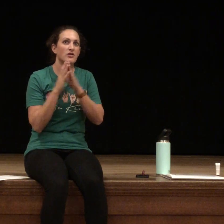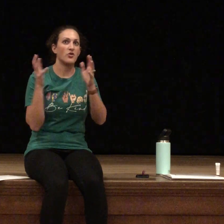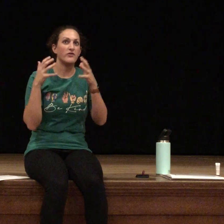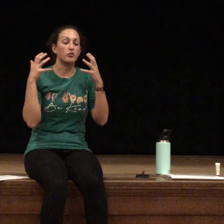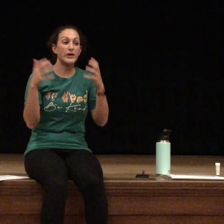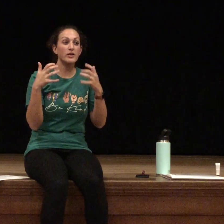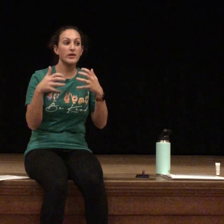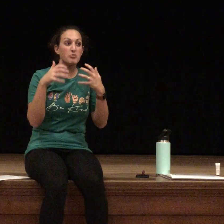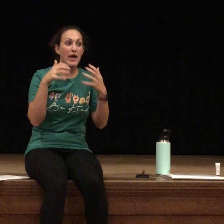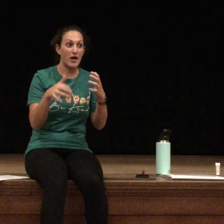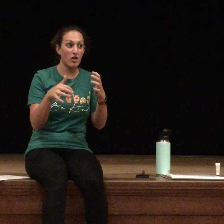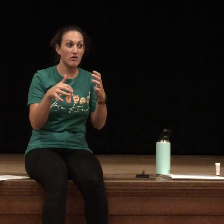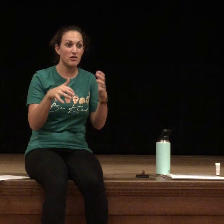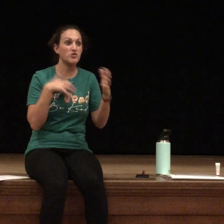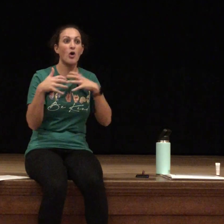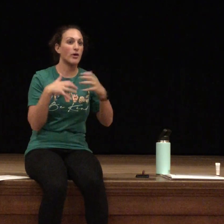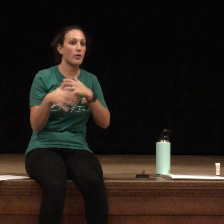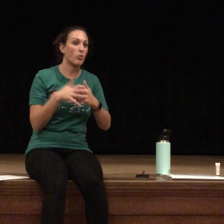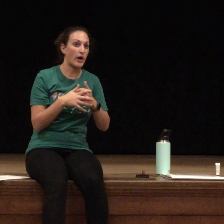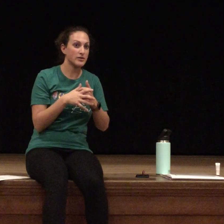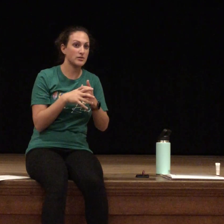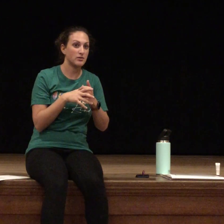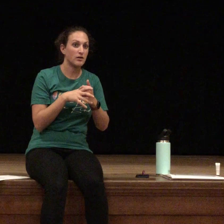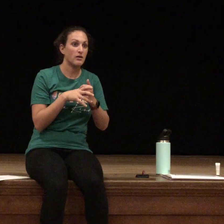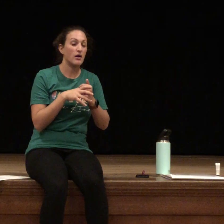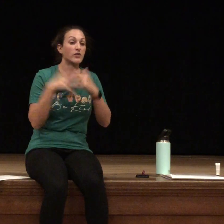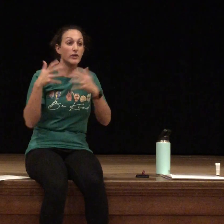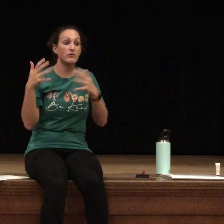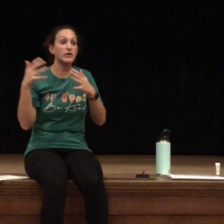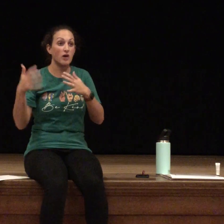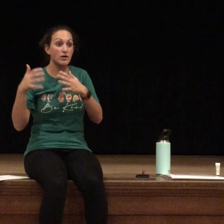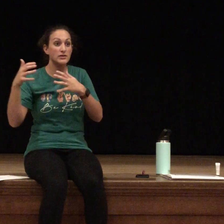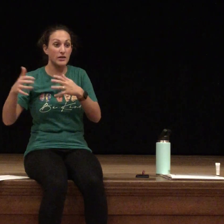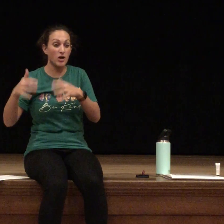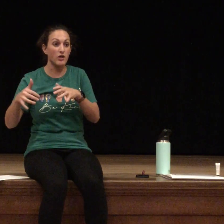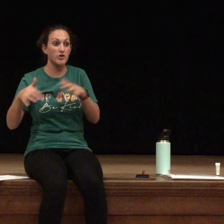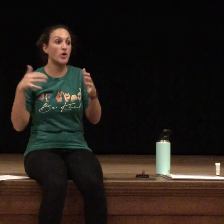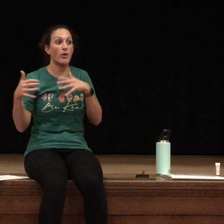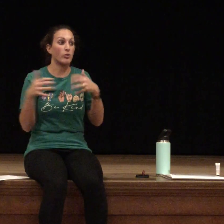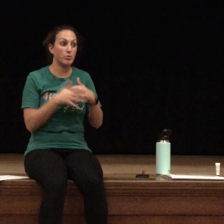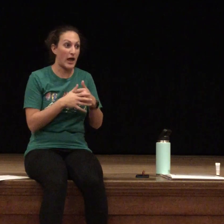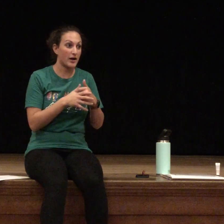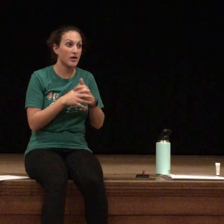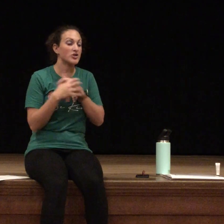if you're really, really pale, you don't want to wear white. If you're really, really dark skin color, you don't want to wear black.